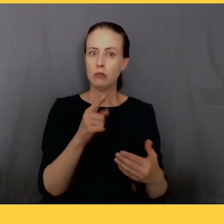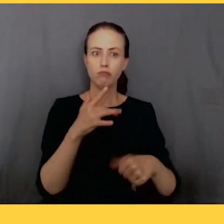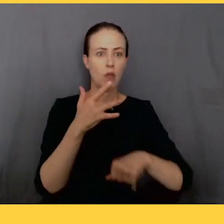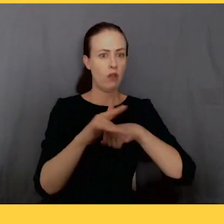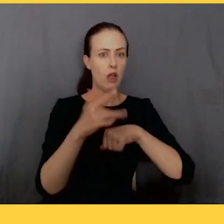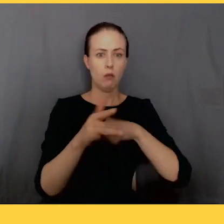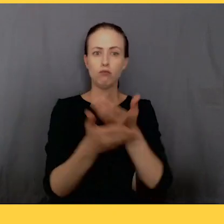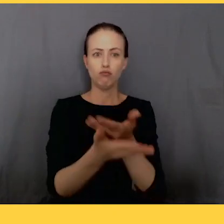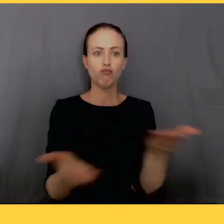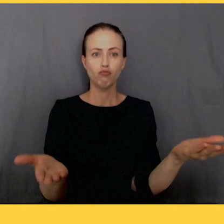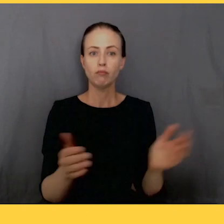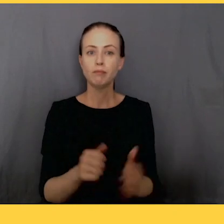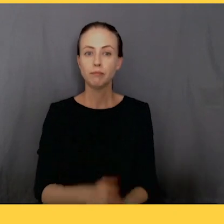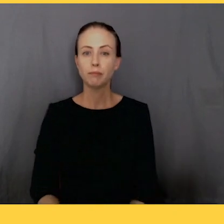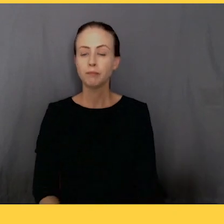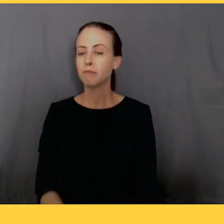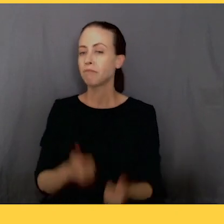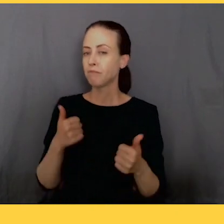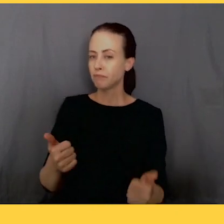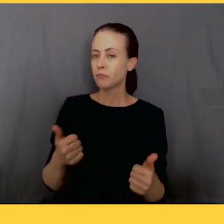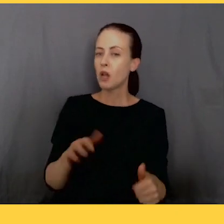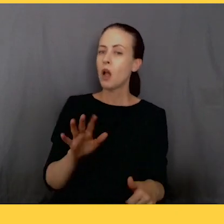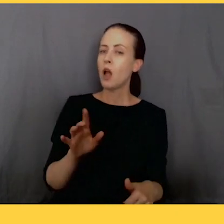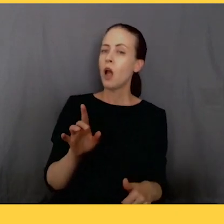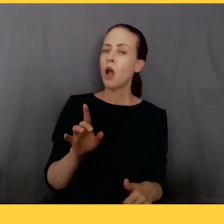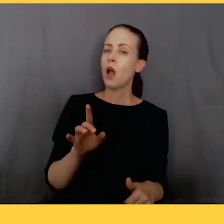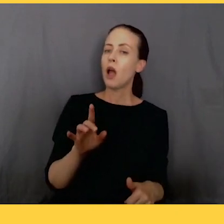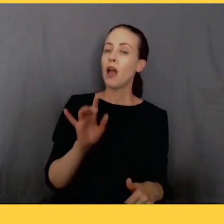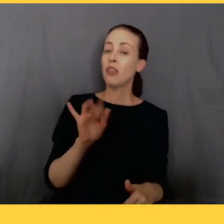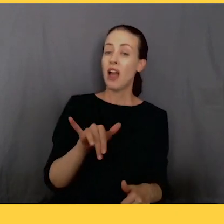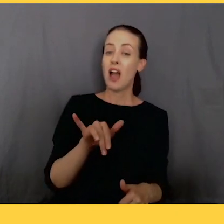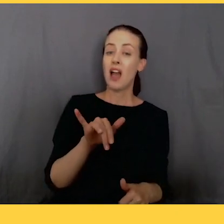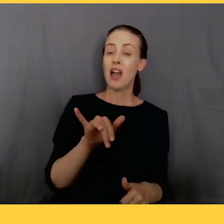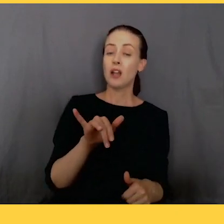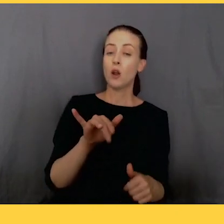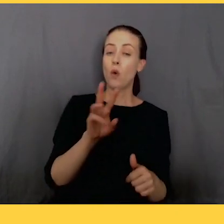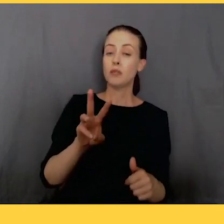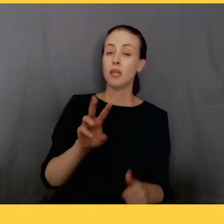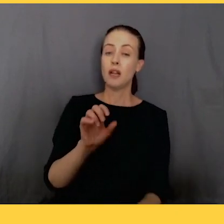public. Thank you. Gotcha. And the website to go to is